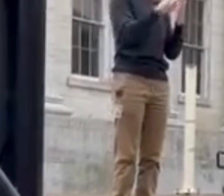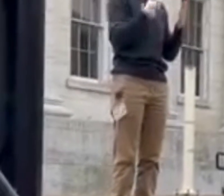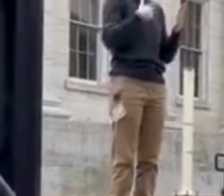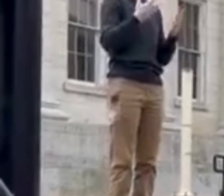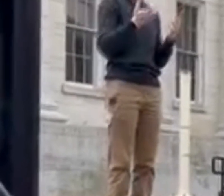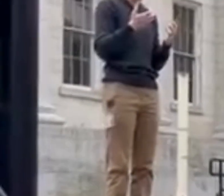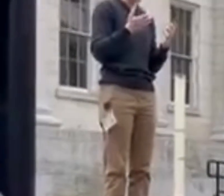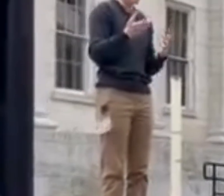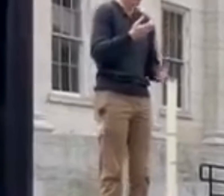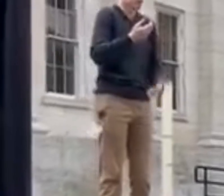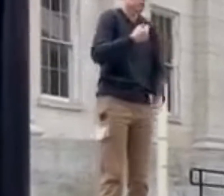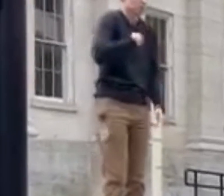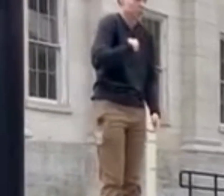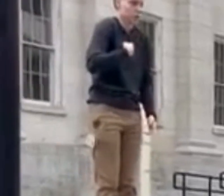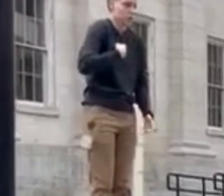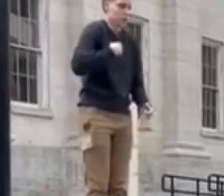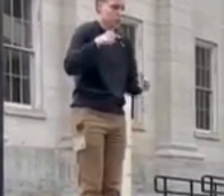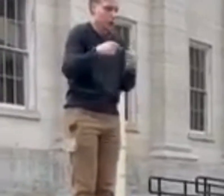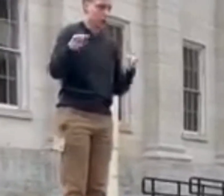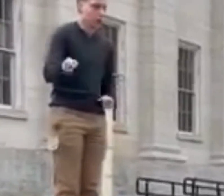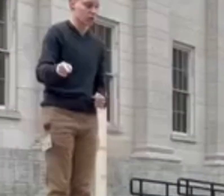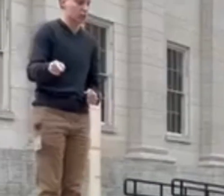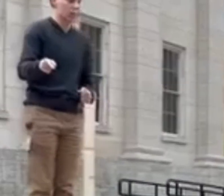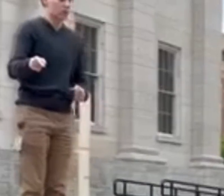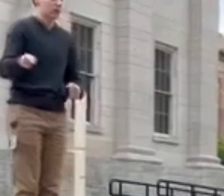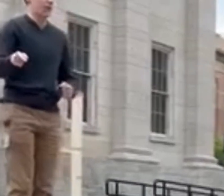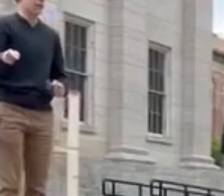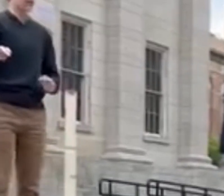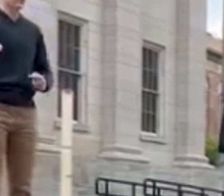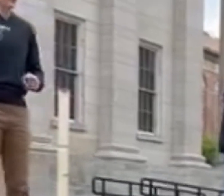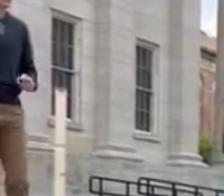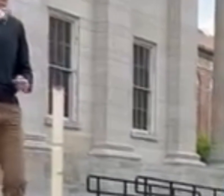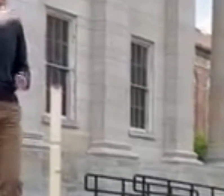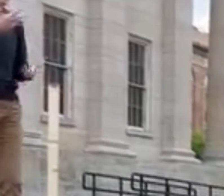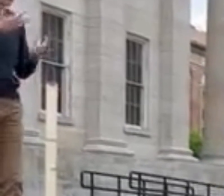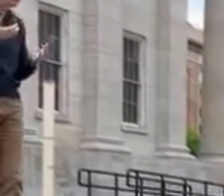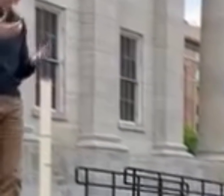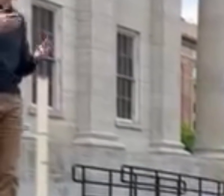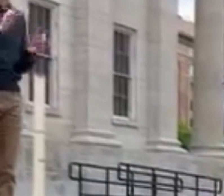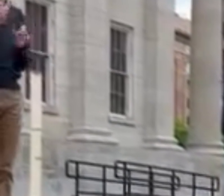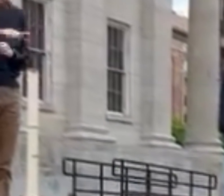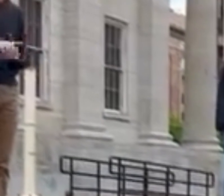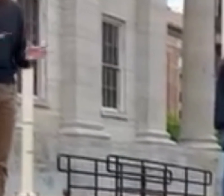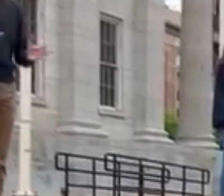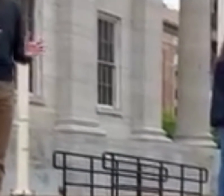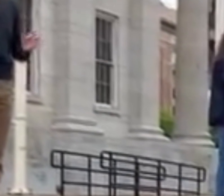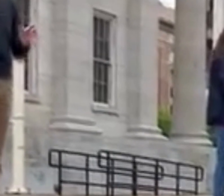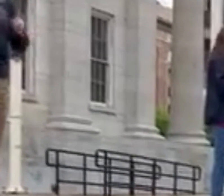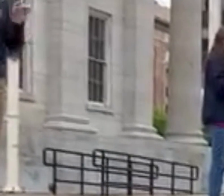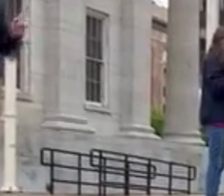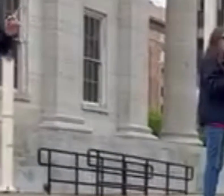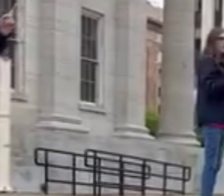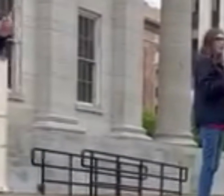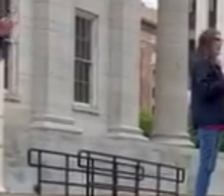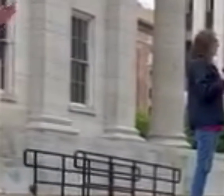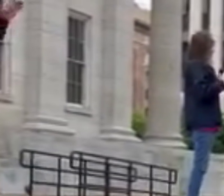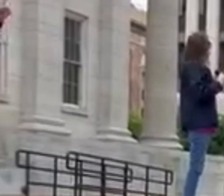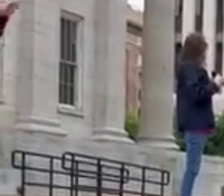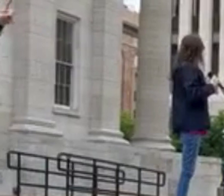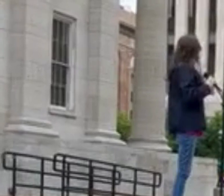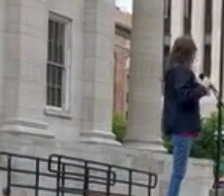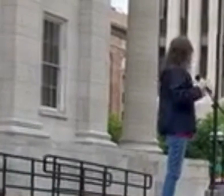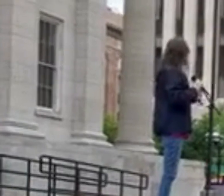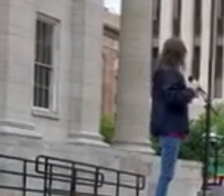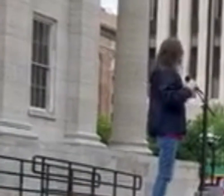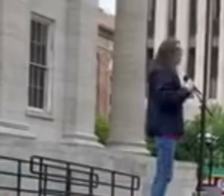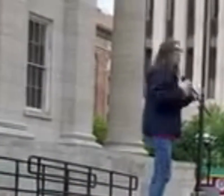her. Me. I was not interested in doing it. But every time I kept asking, I got